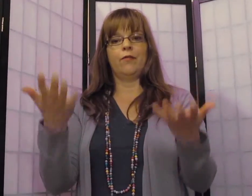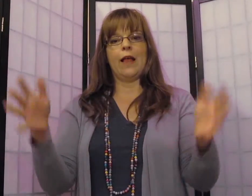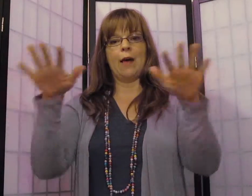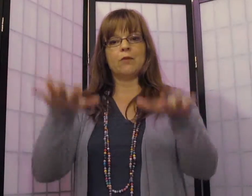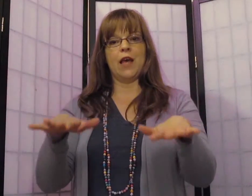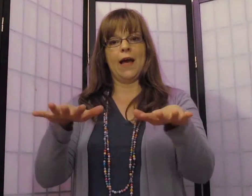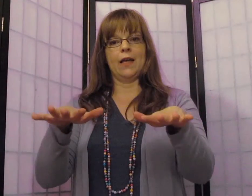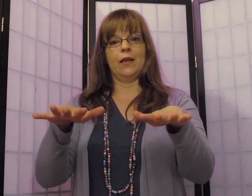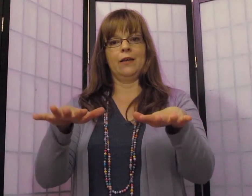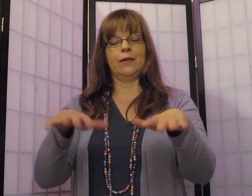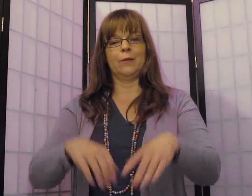flapjack,